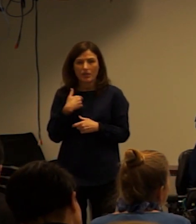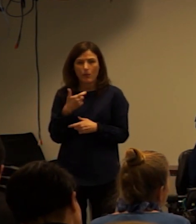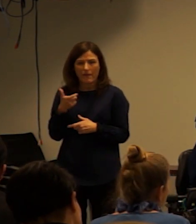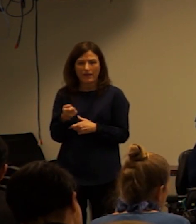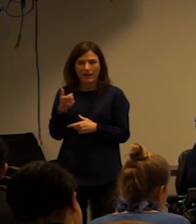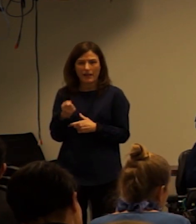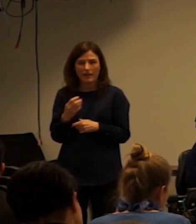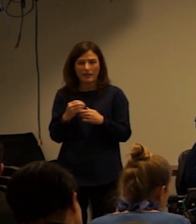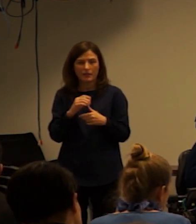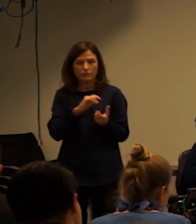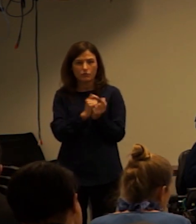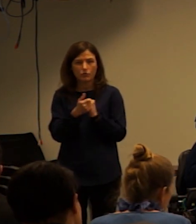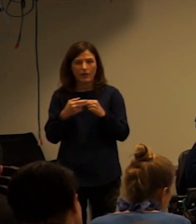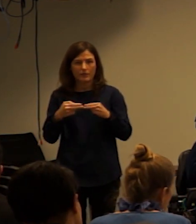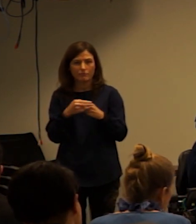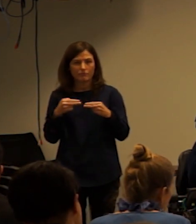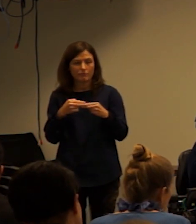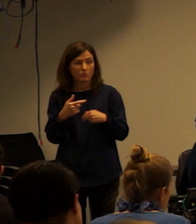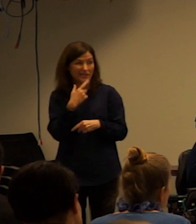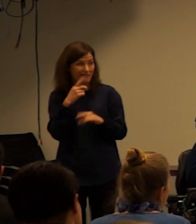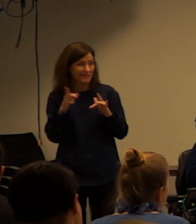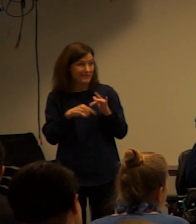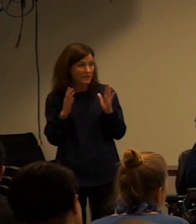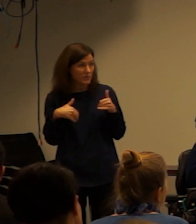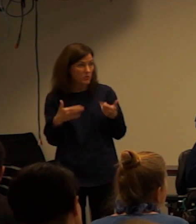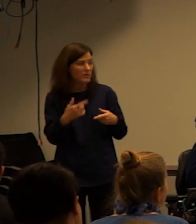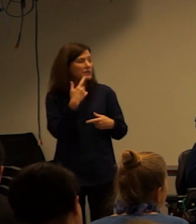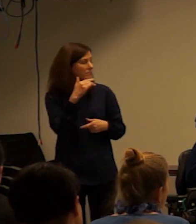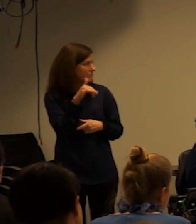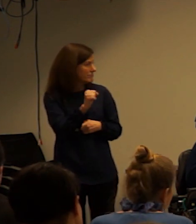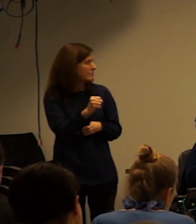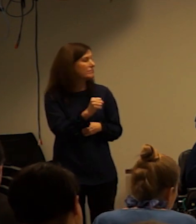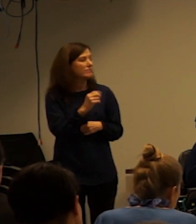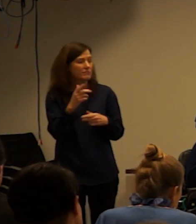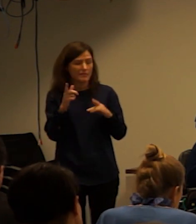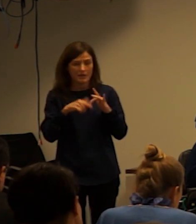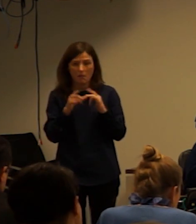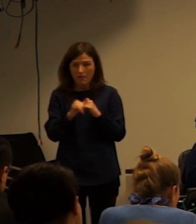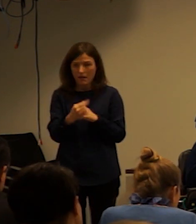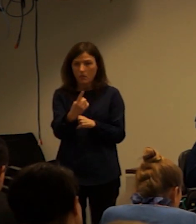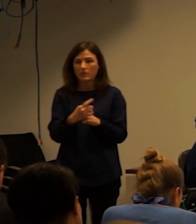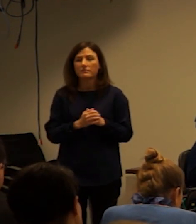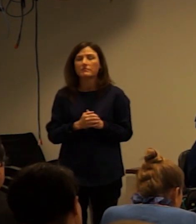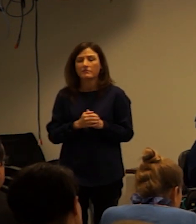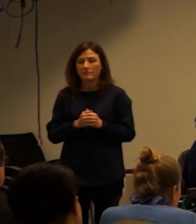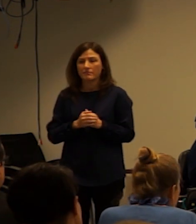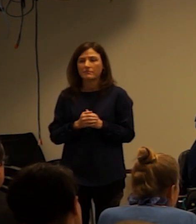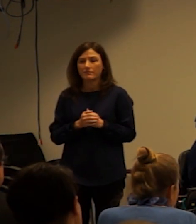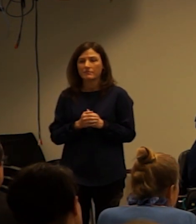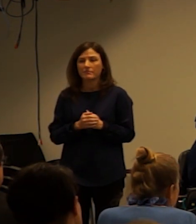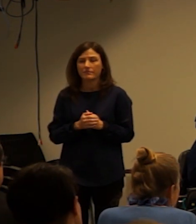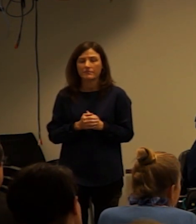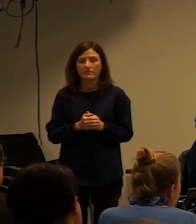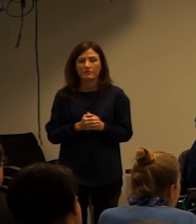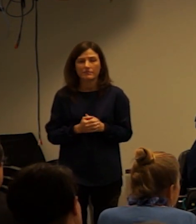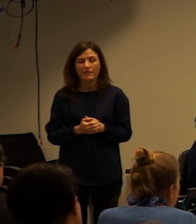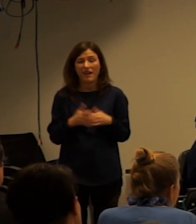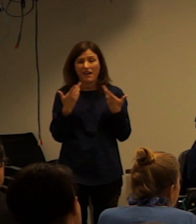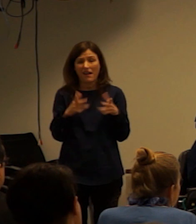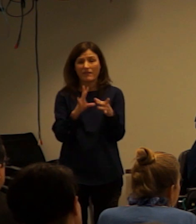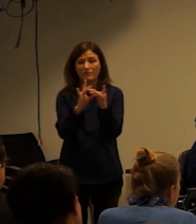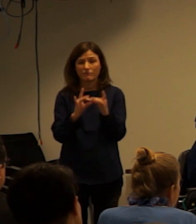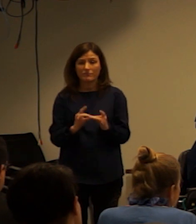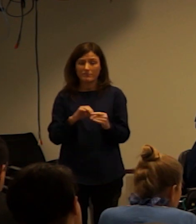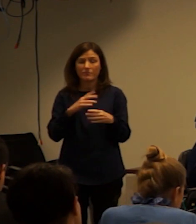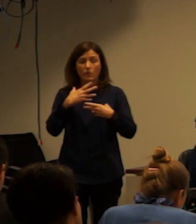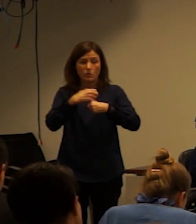going to click. Yeah. Okay. All right. Skip? Yeah, skip this one. I'm sorry, we should. But I said all this stuff, shorten